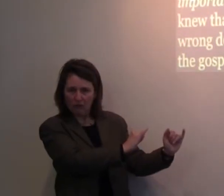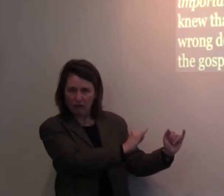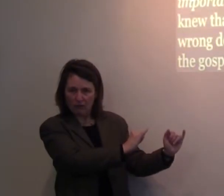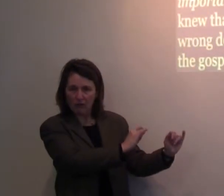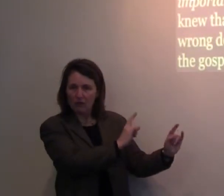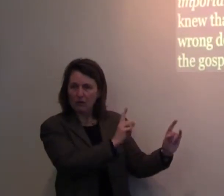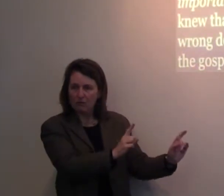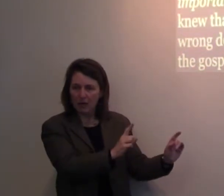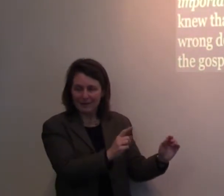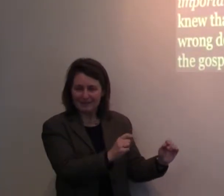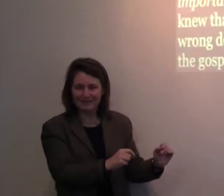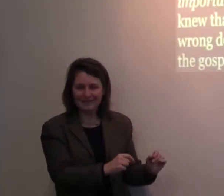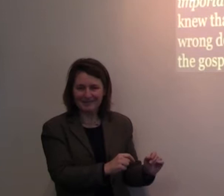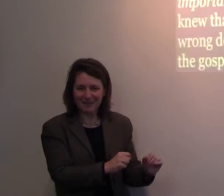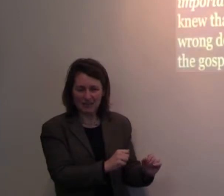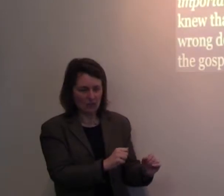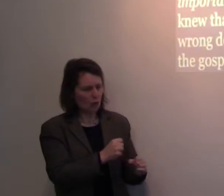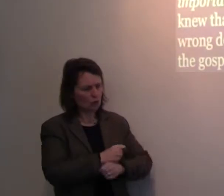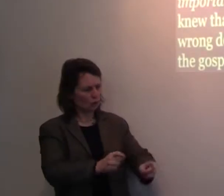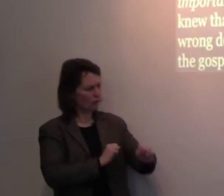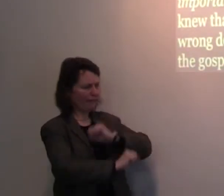but they did not defend the gospel.